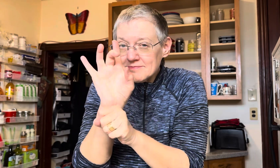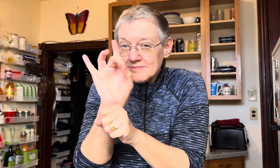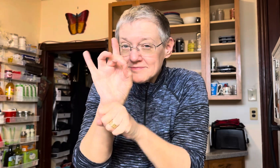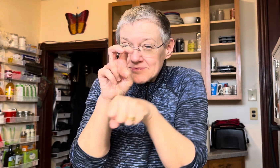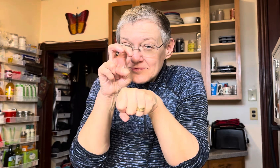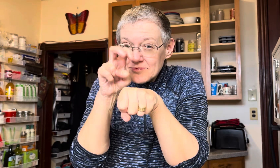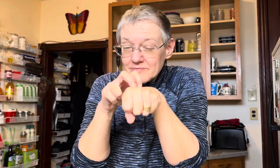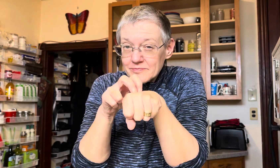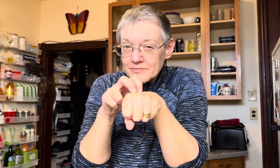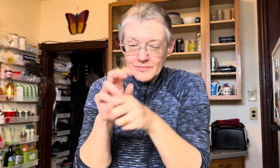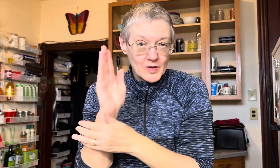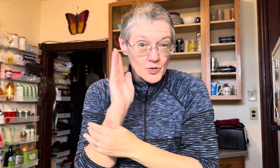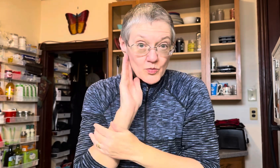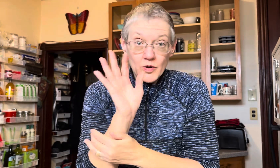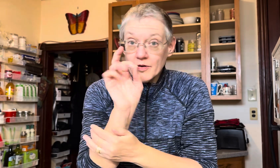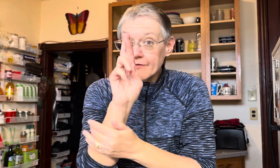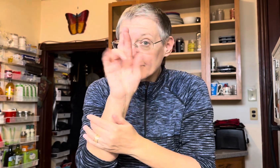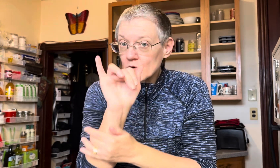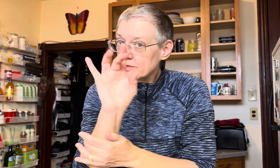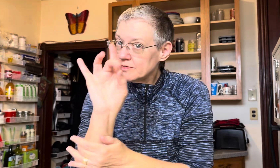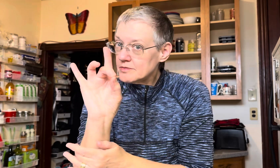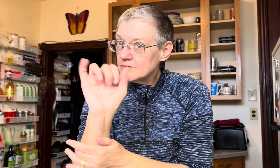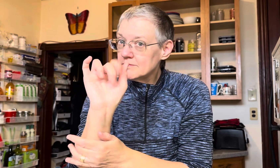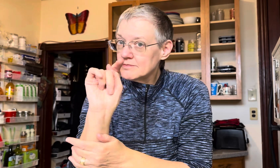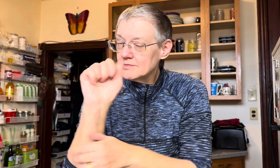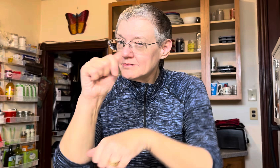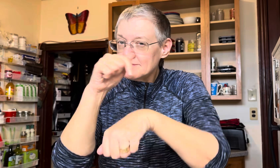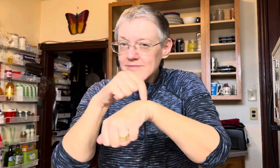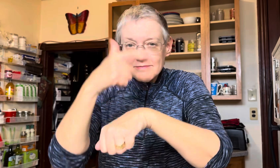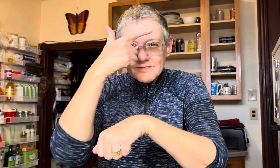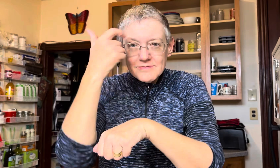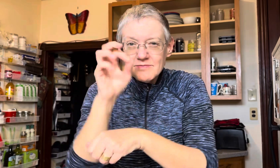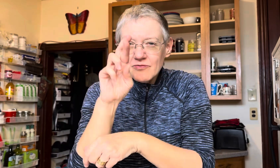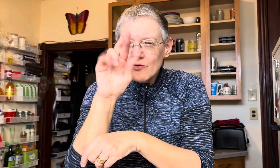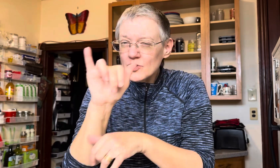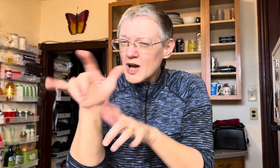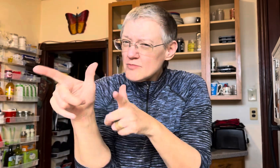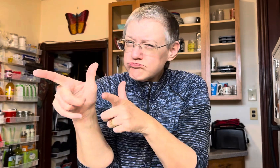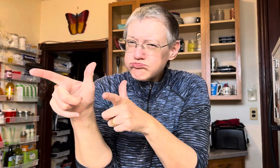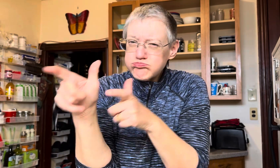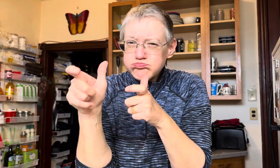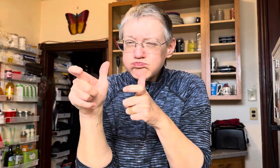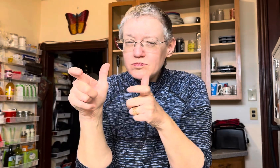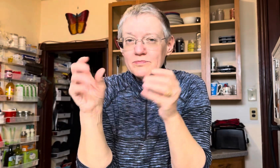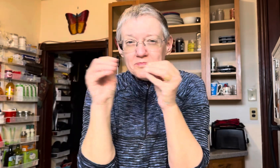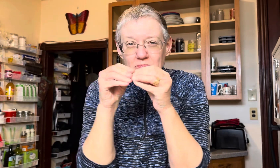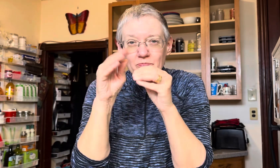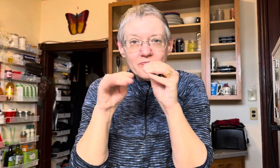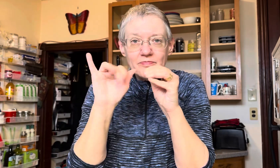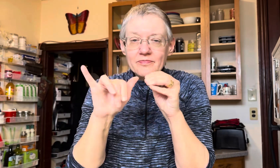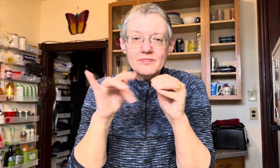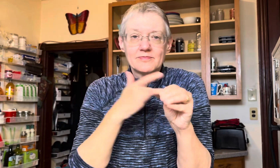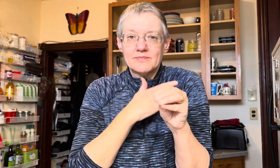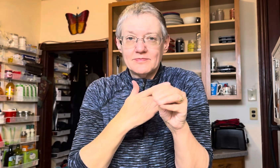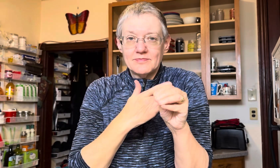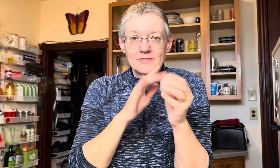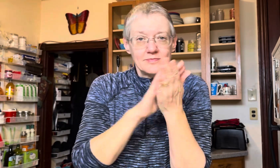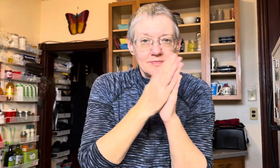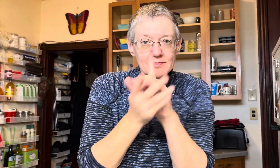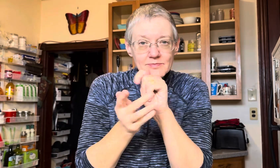Each tortilla is going to make 8 chips, and I'm going to fry 8 chips at a time because I fry fast. And then what I've learned is